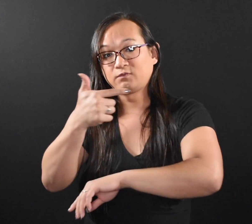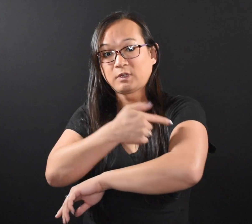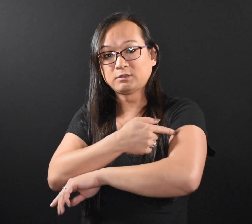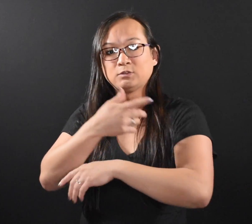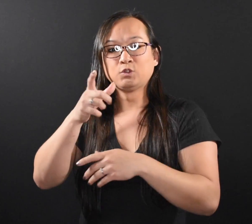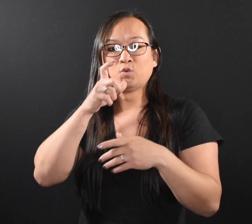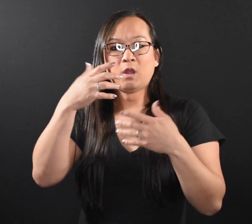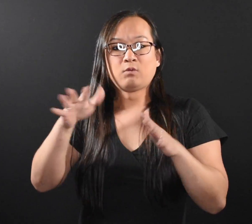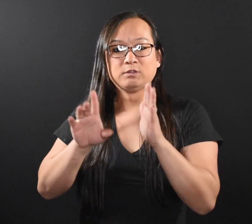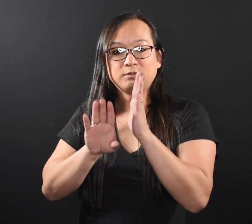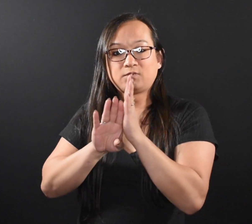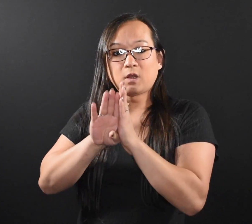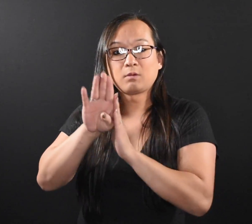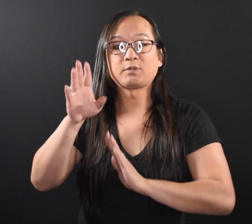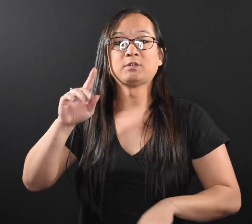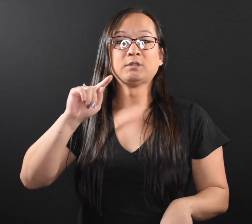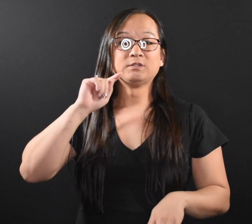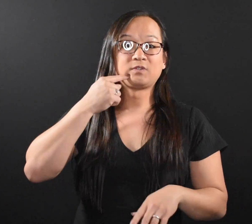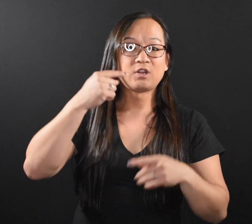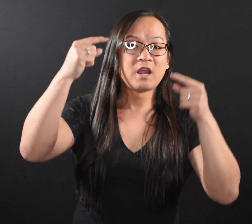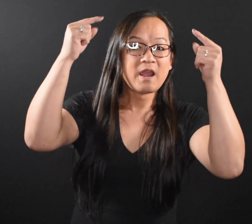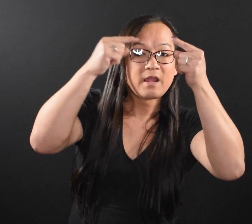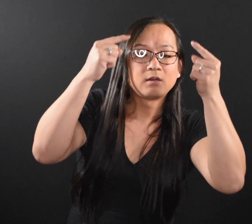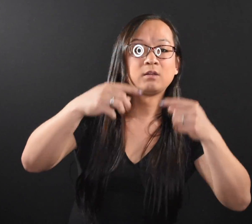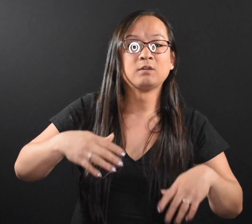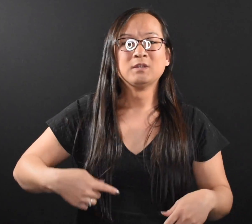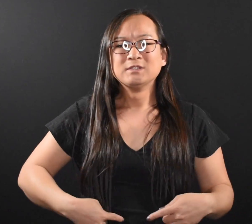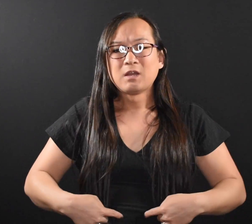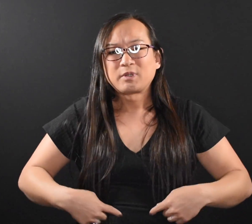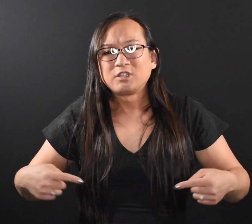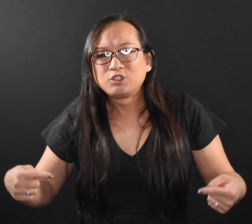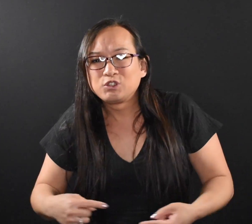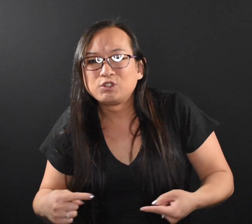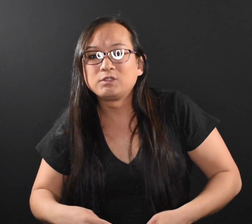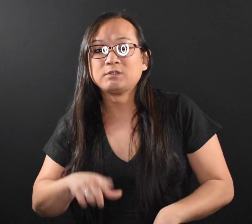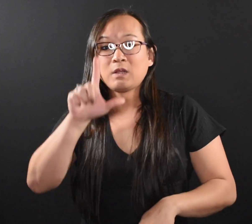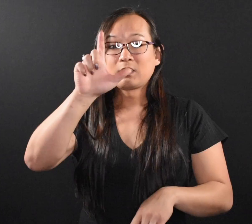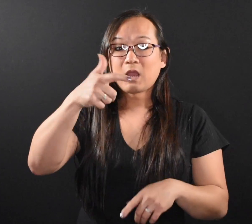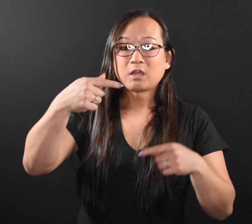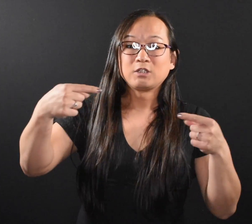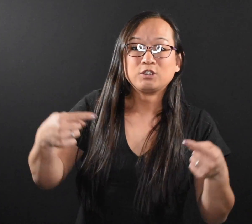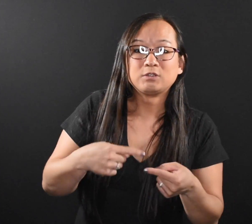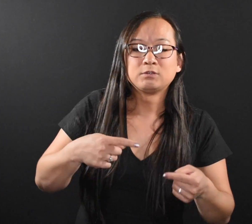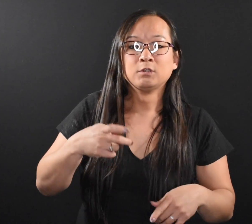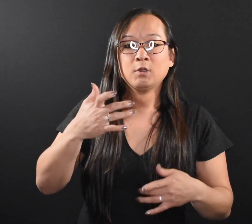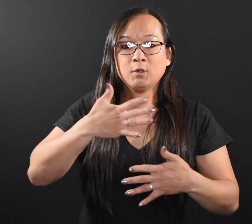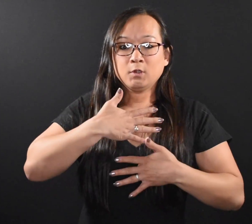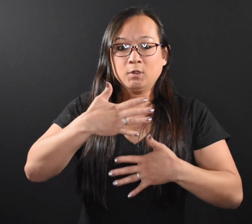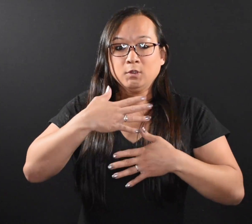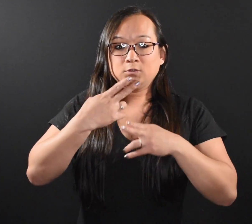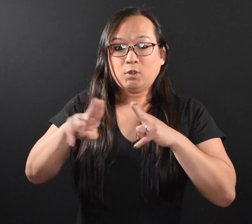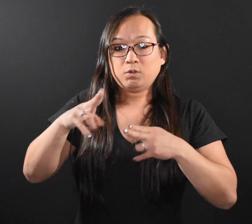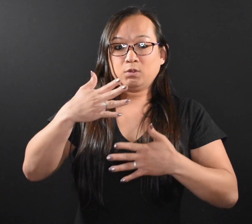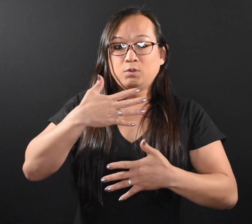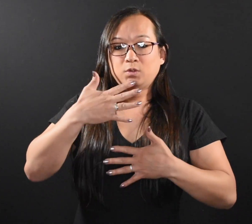severe headache, abdominal pain, leg pain, or shortness of breath within 3 weeks after